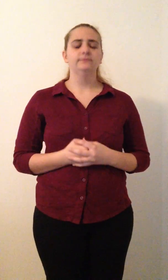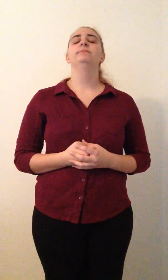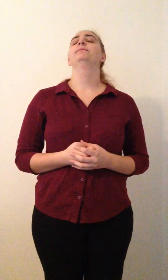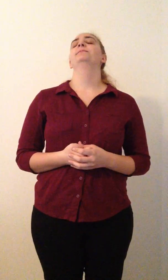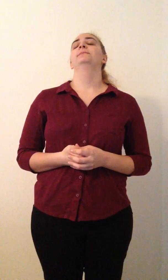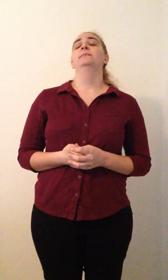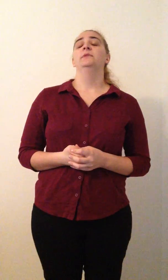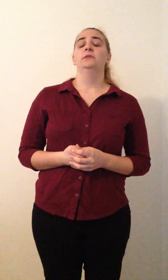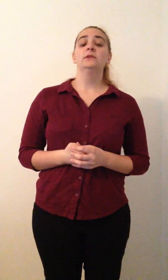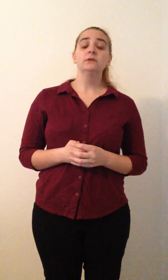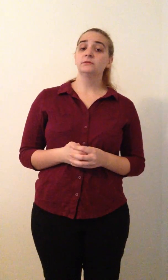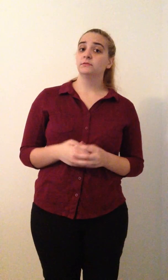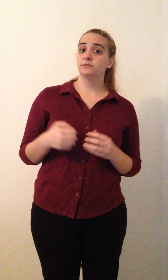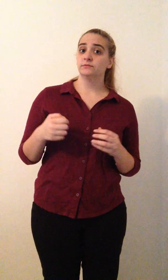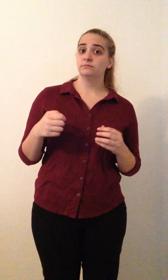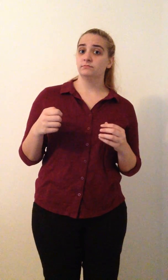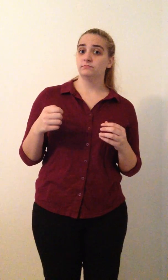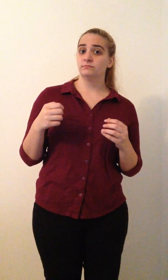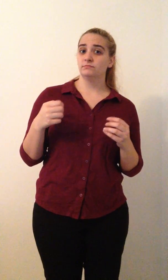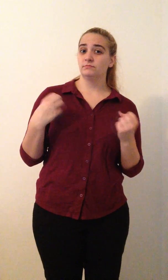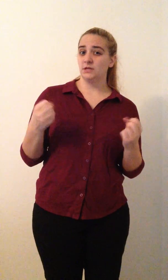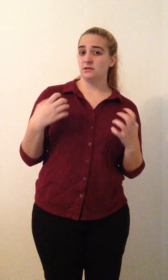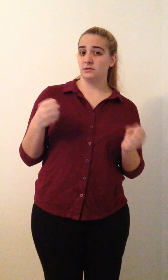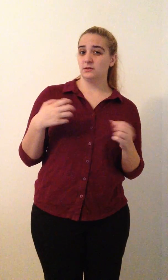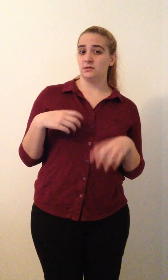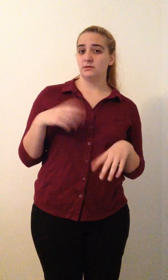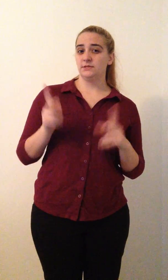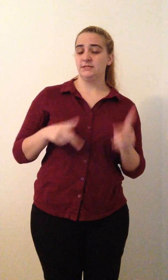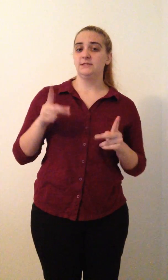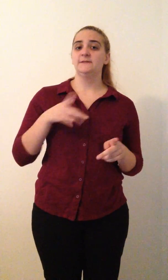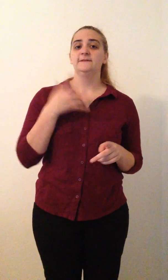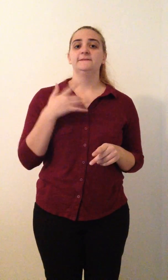Are you going to leave me? I mean, there are just so many